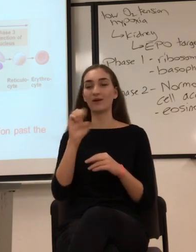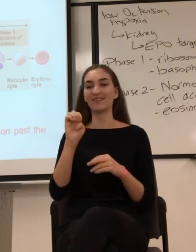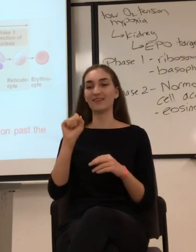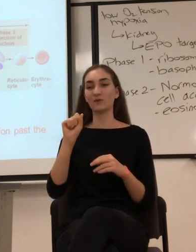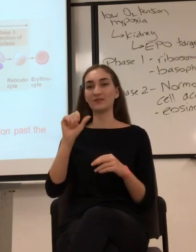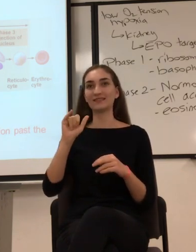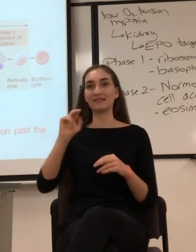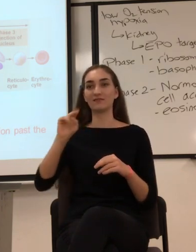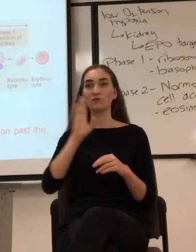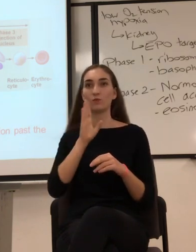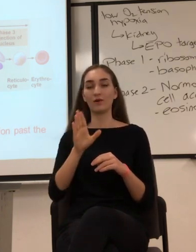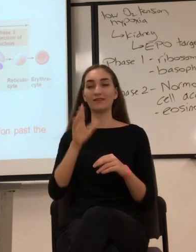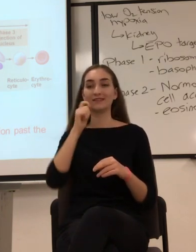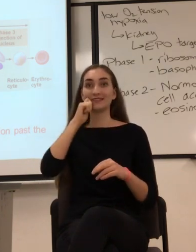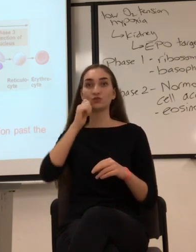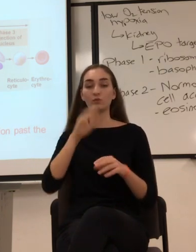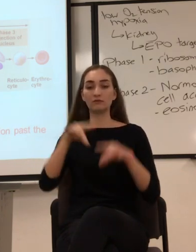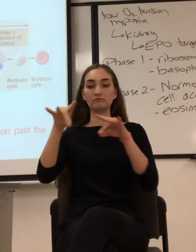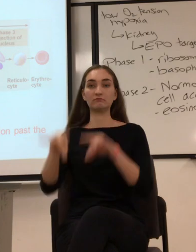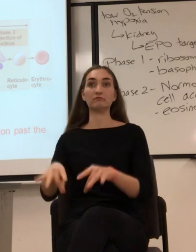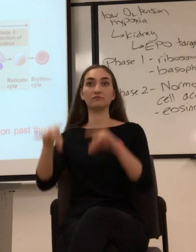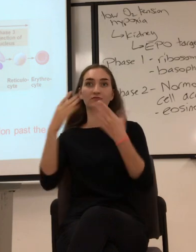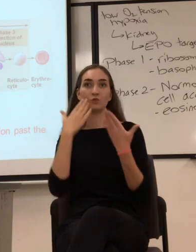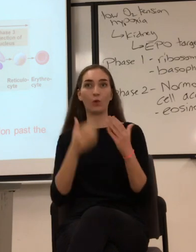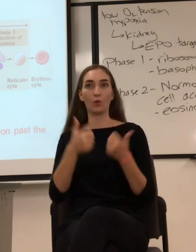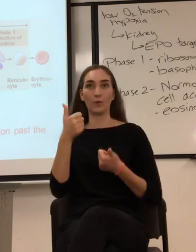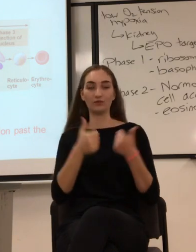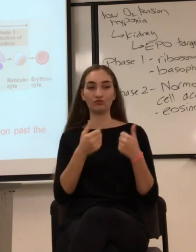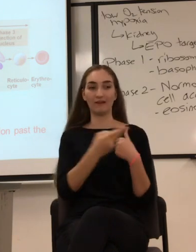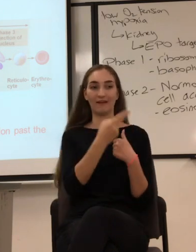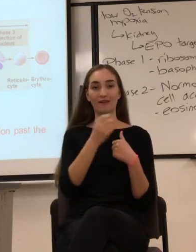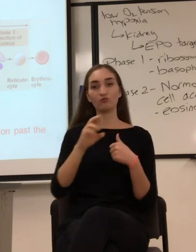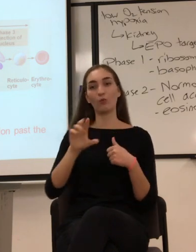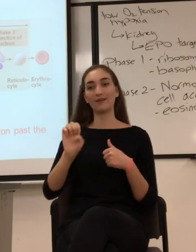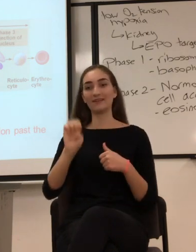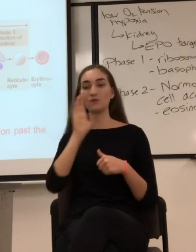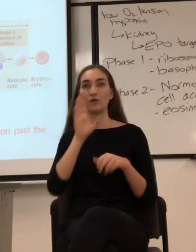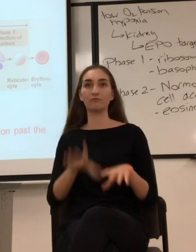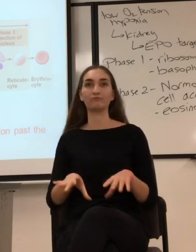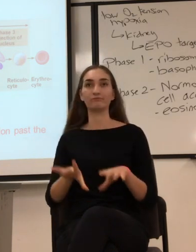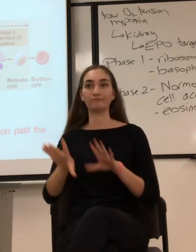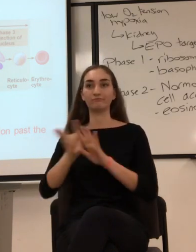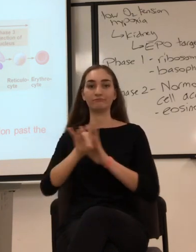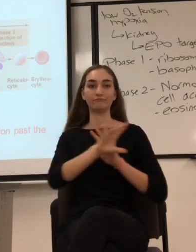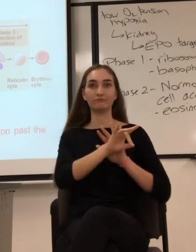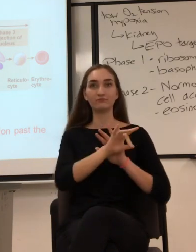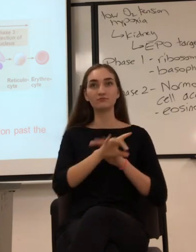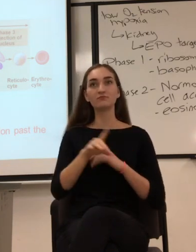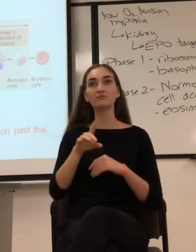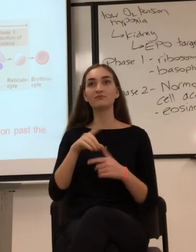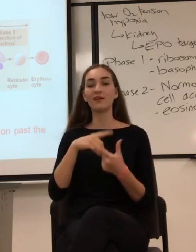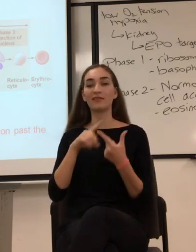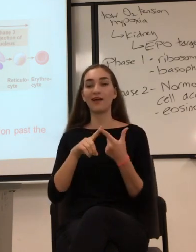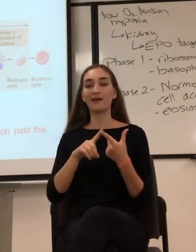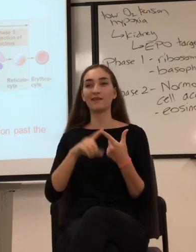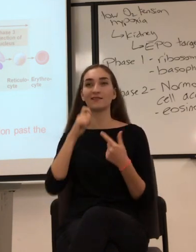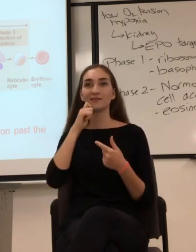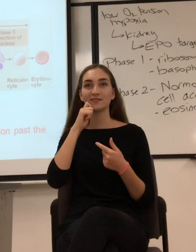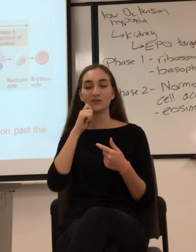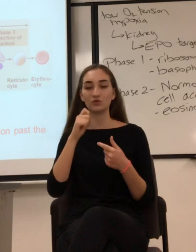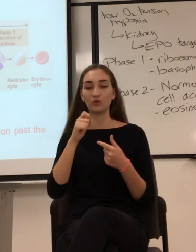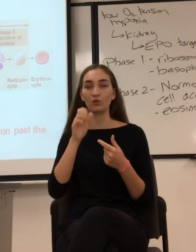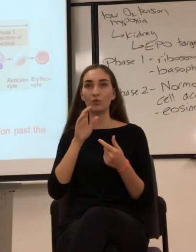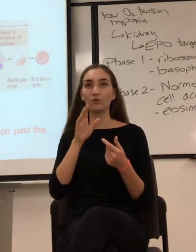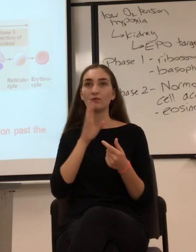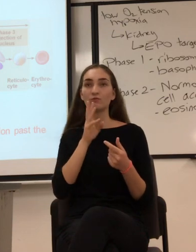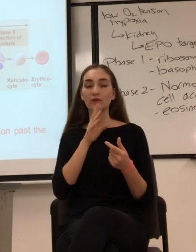don't know what it's going to take up. The H or the E, okay, this or that. But, you know, you rinse the cell off, the tissues off, and you look at it, and